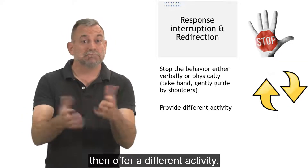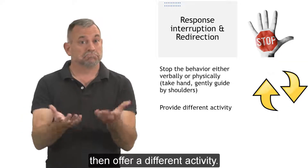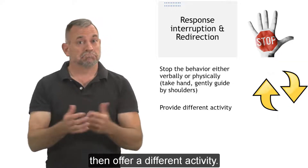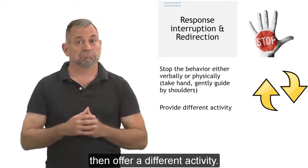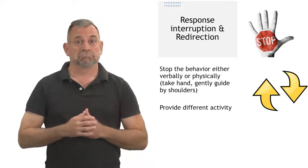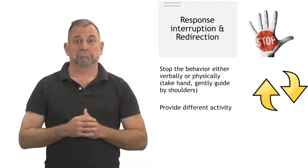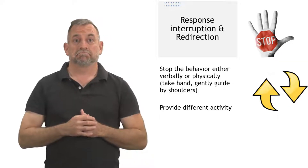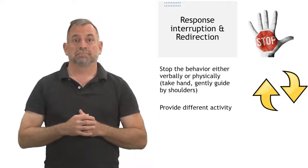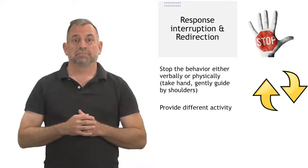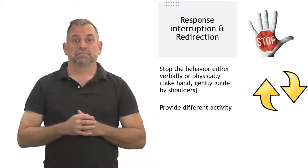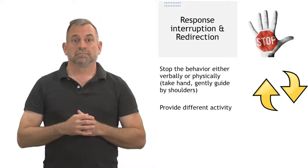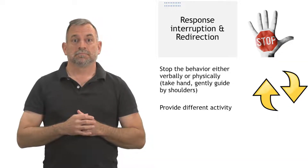activity.